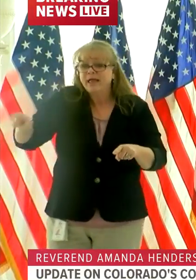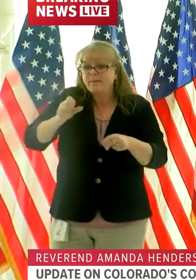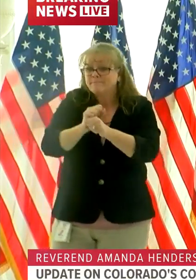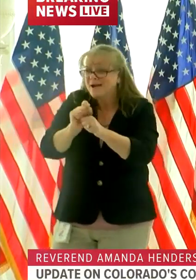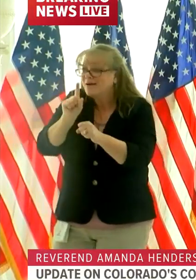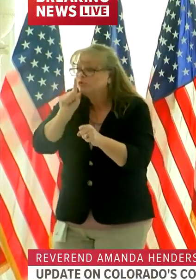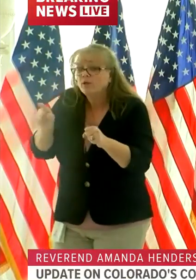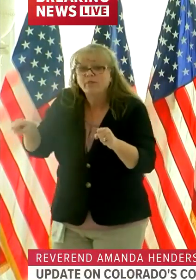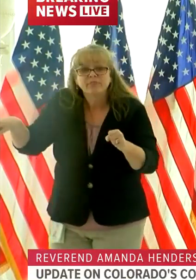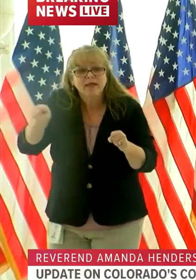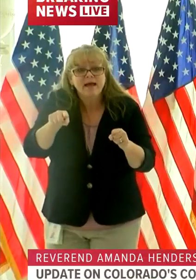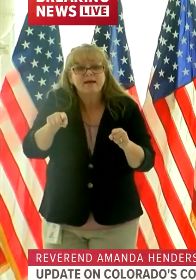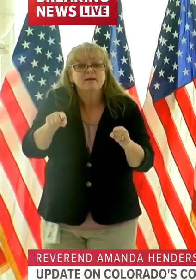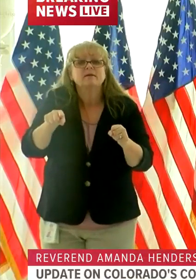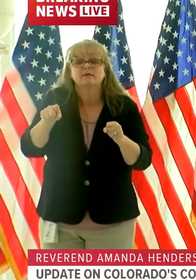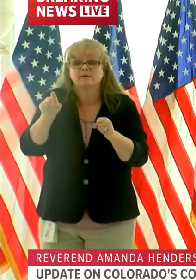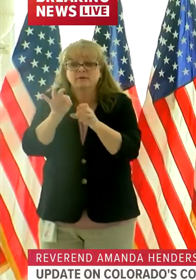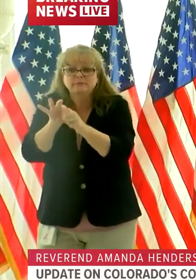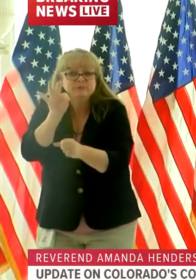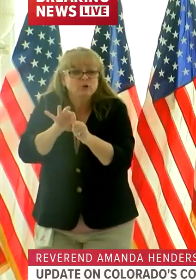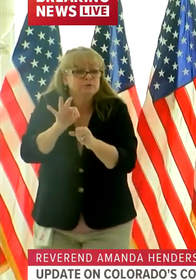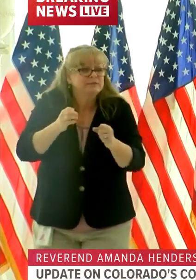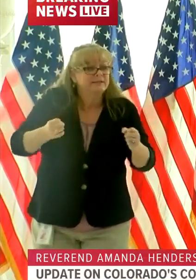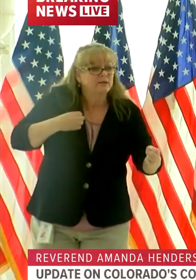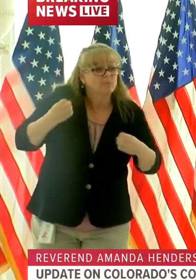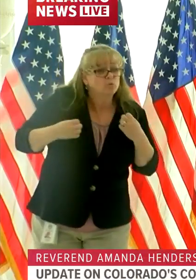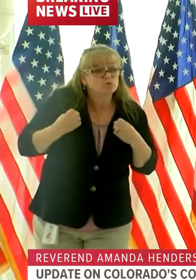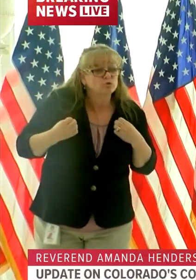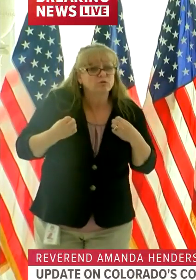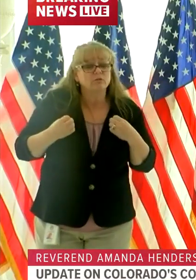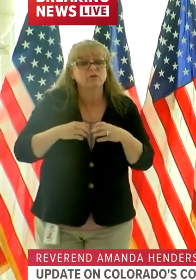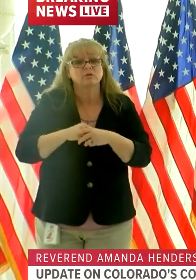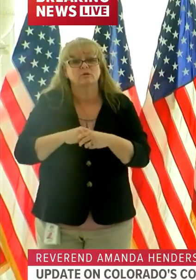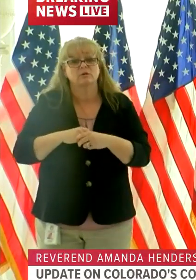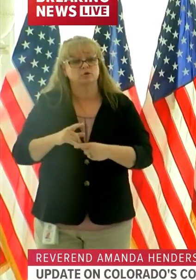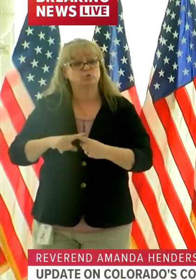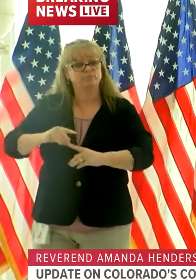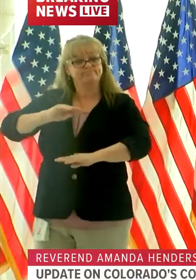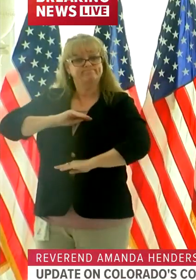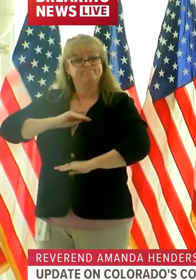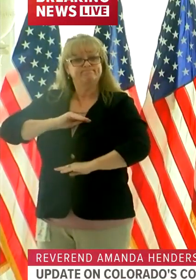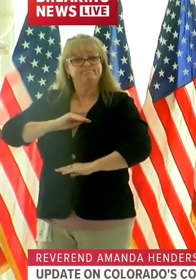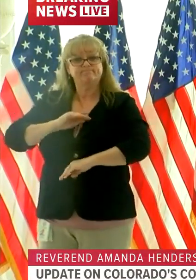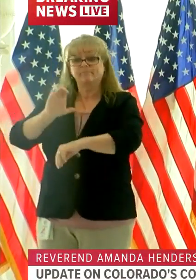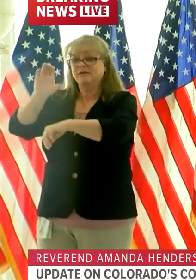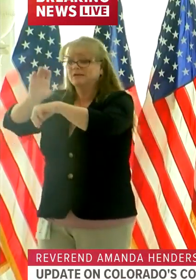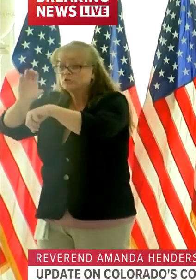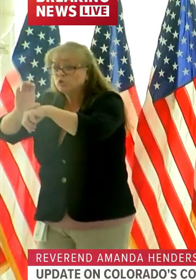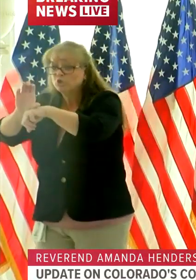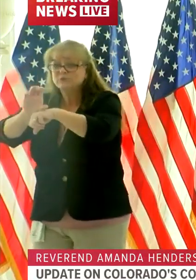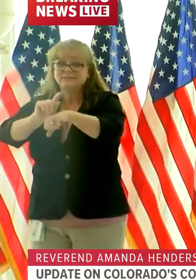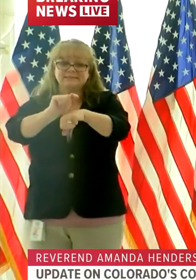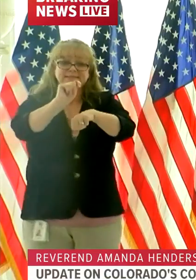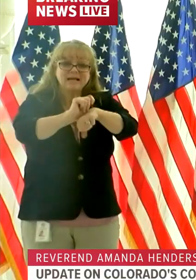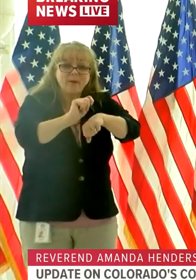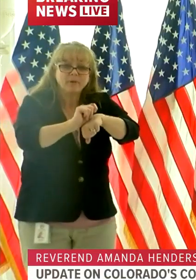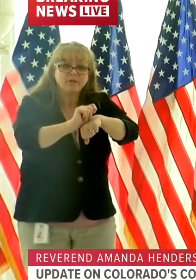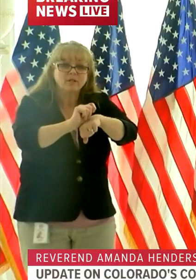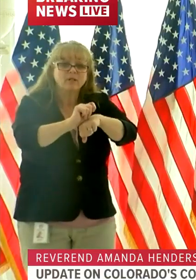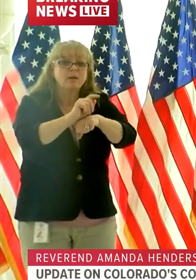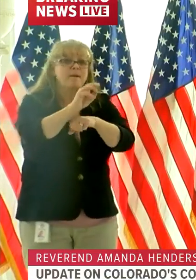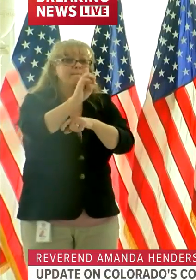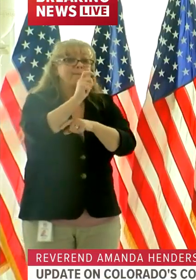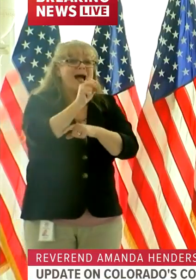needs are being met. Churches, synagogues, and mosques have adapted to this health crisis with creativity and